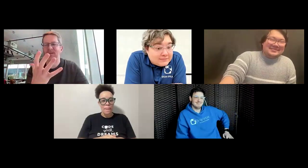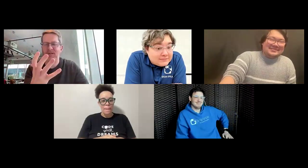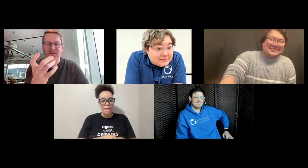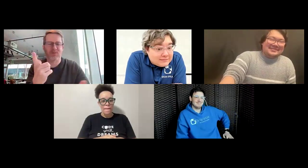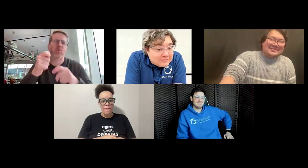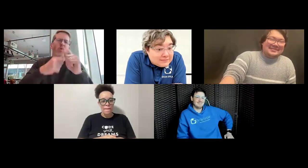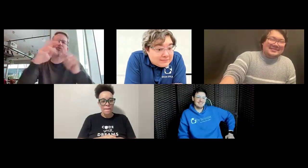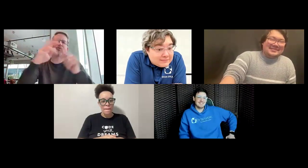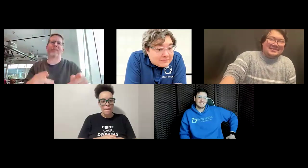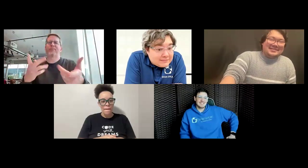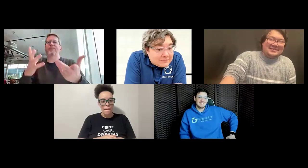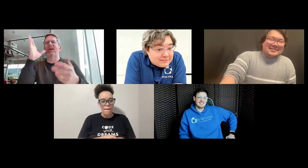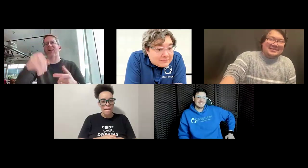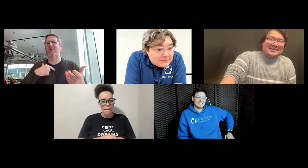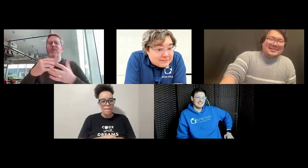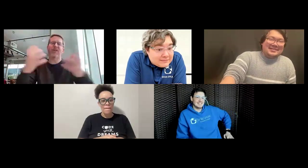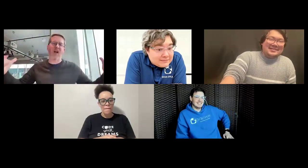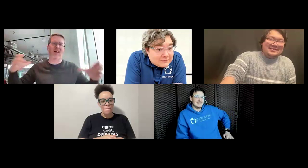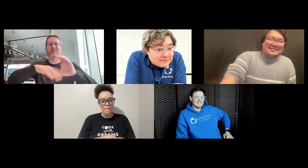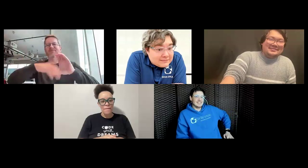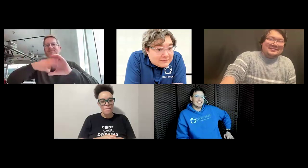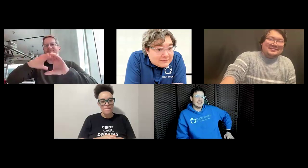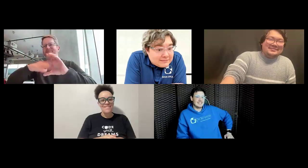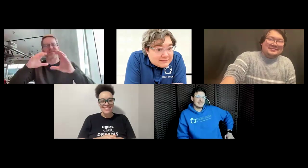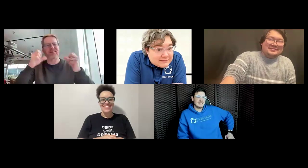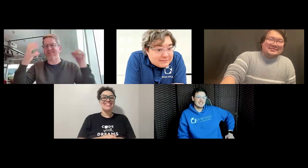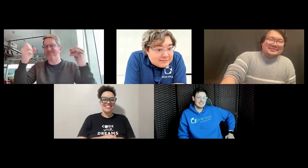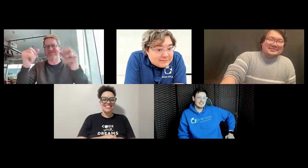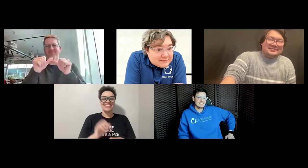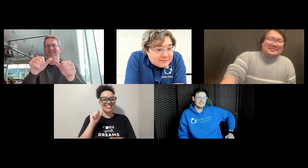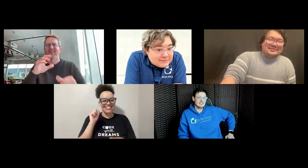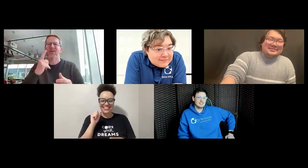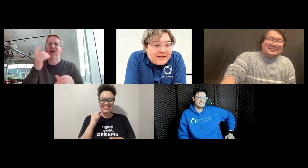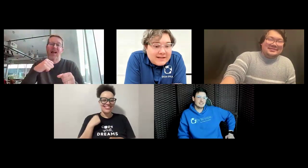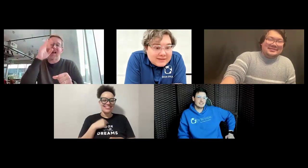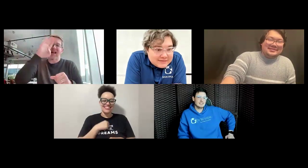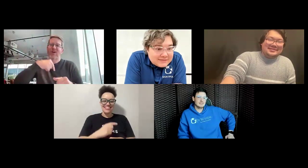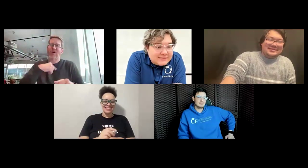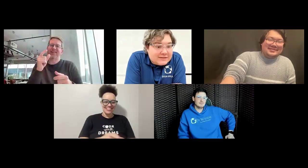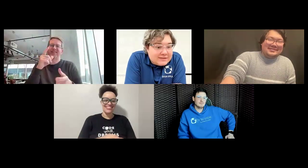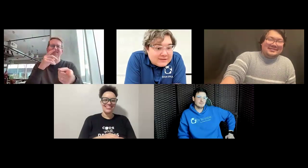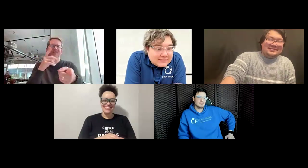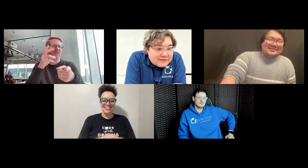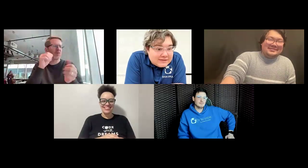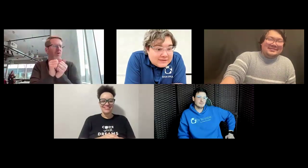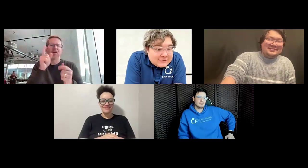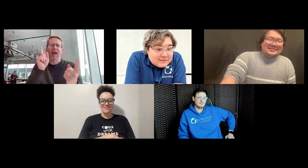And yeah, so I guess we'll just kind of wrap it up. Rob, here we had a lot of things to chat about, a lot of people signing all over the place.